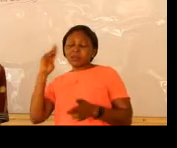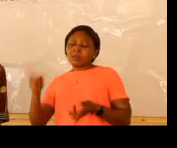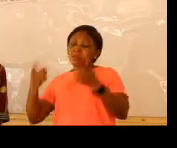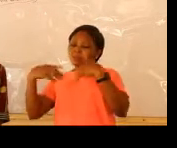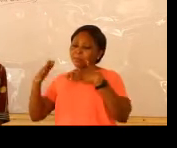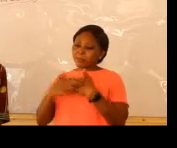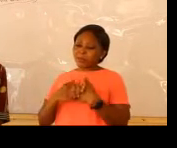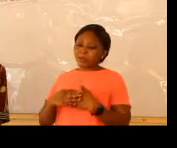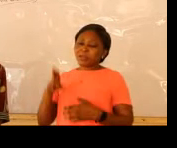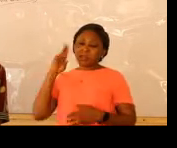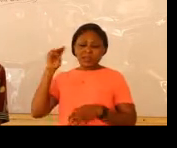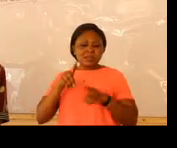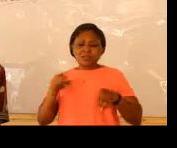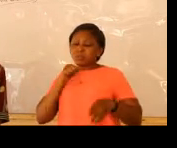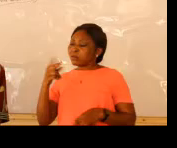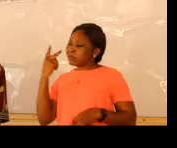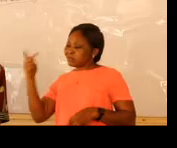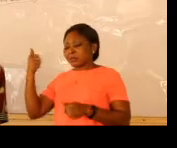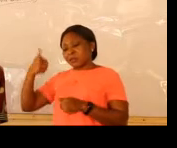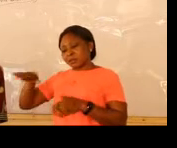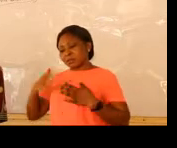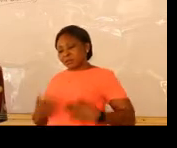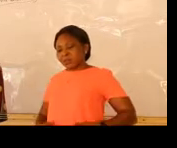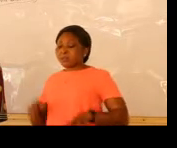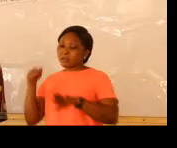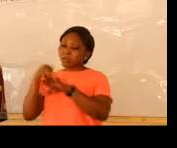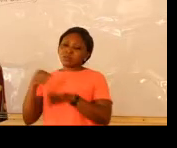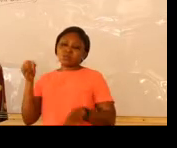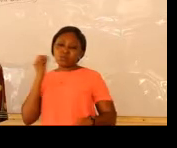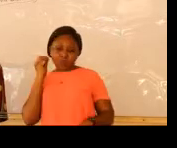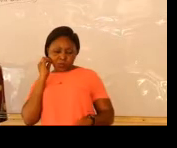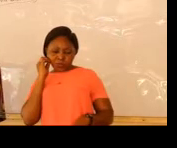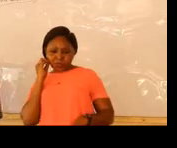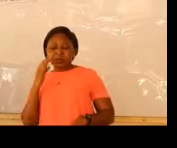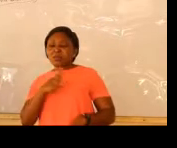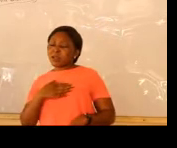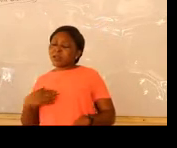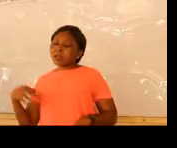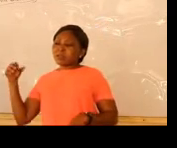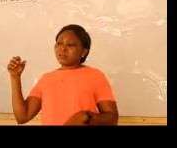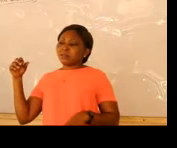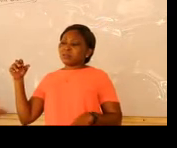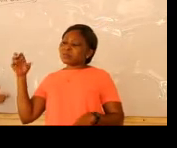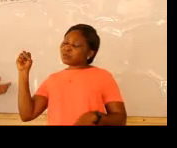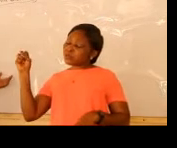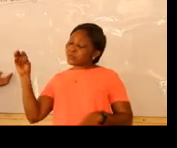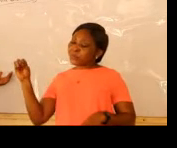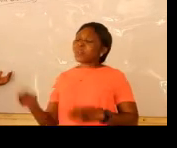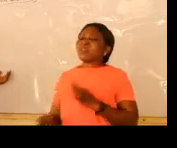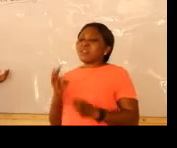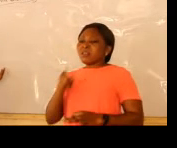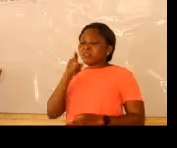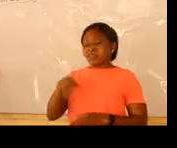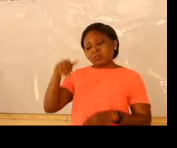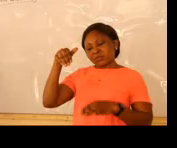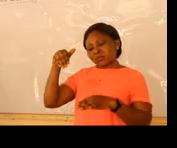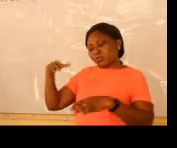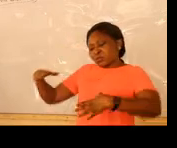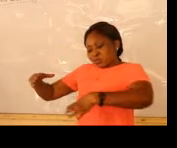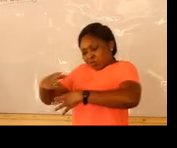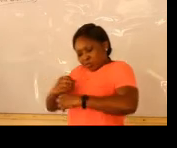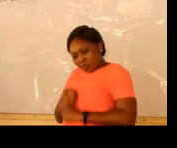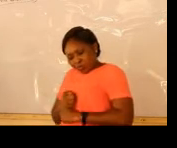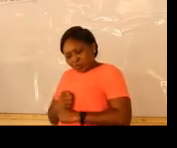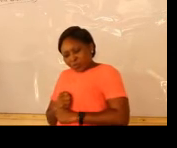he didn't meet anyone at home. And so if in summary you are asked,